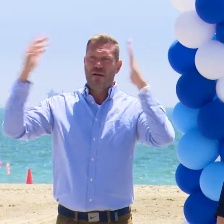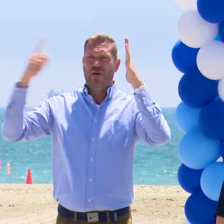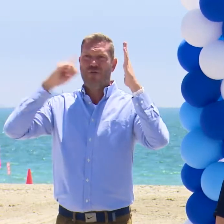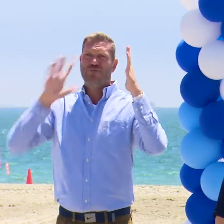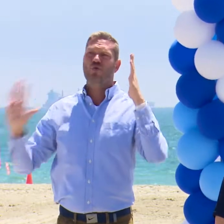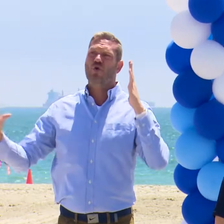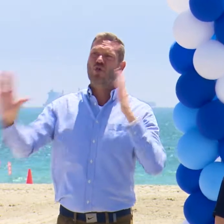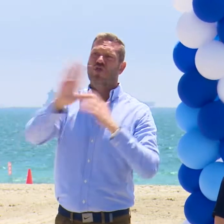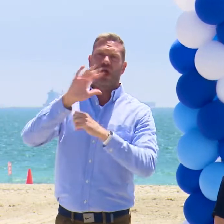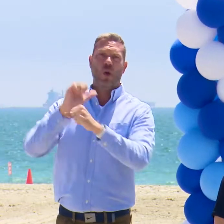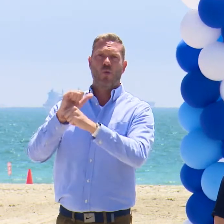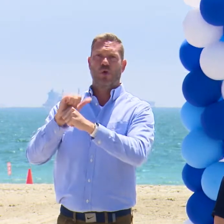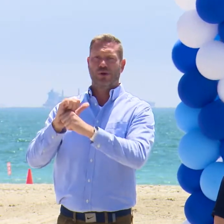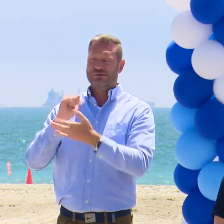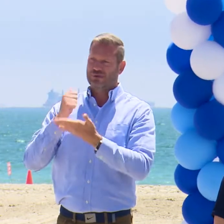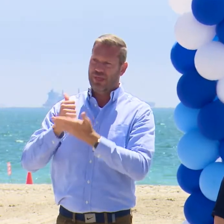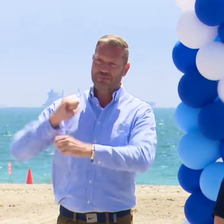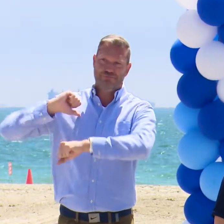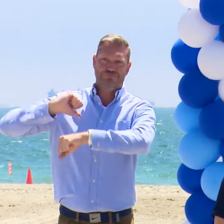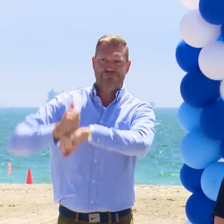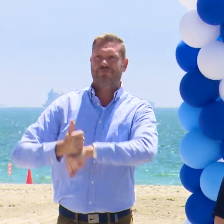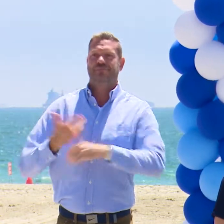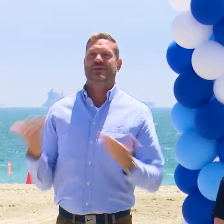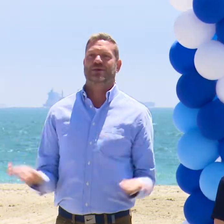doing and getting us here to this place.